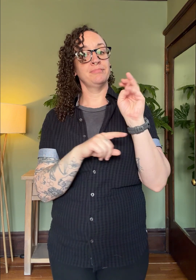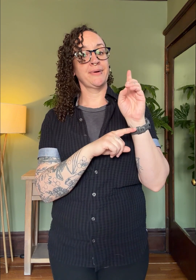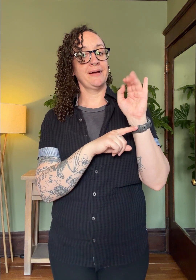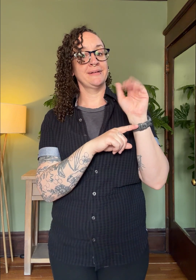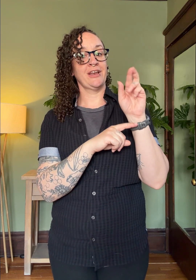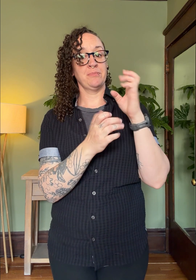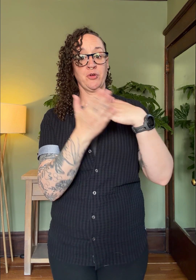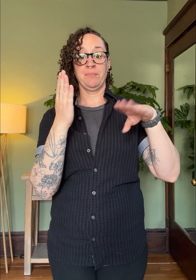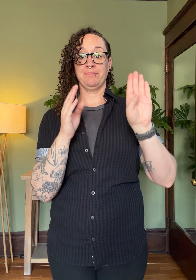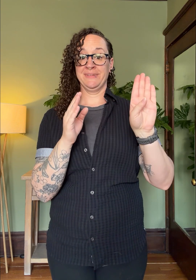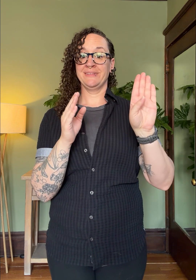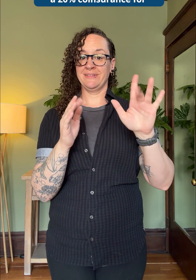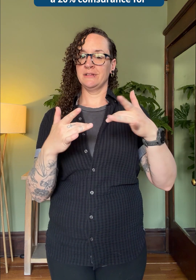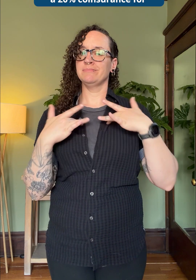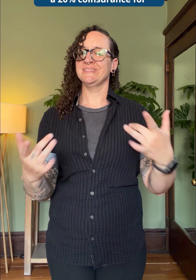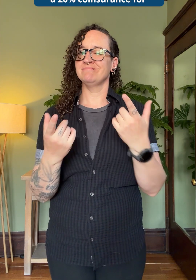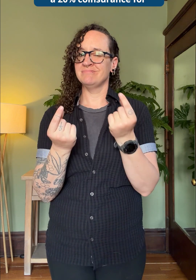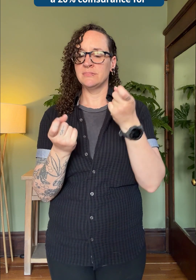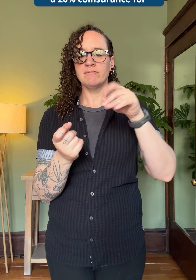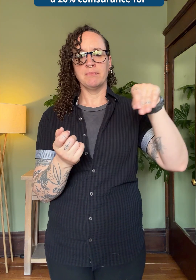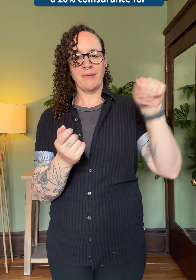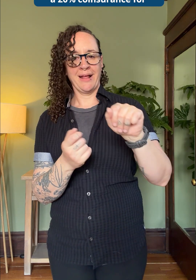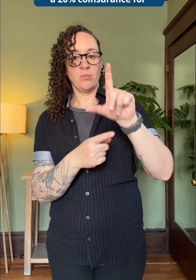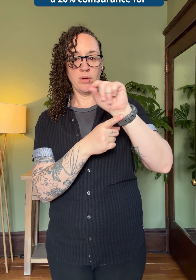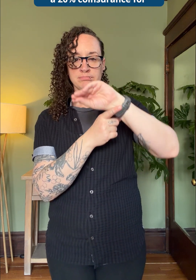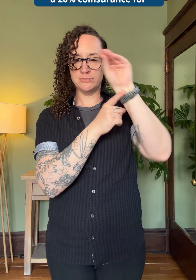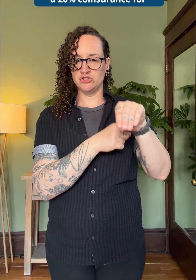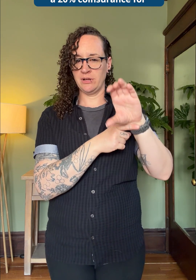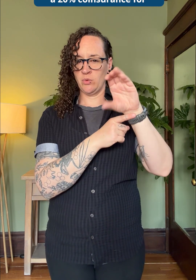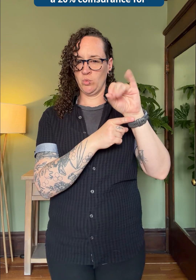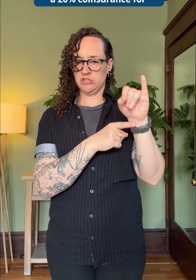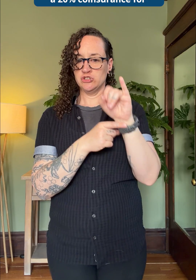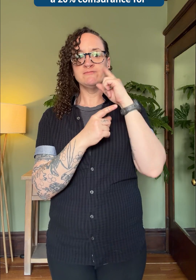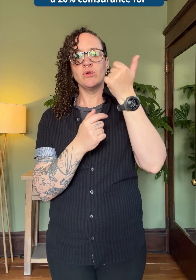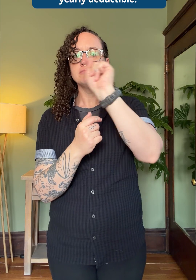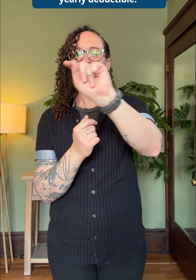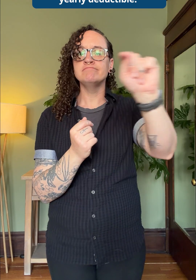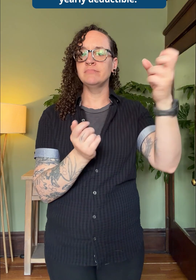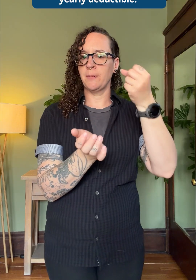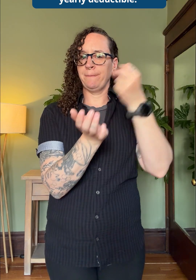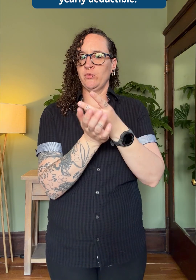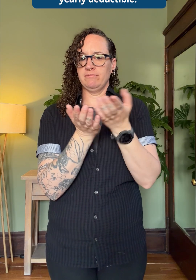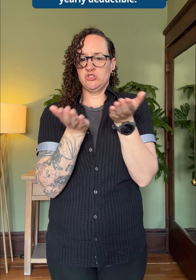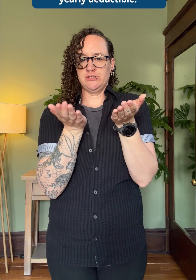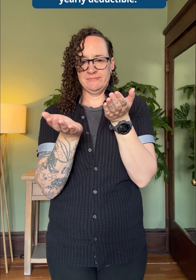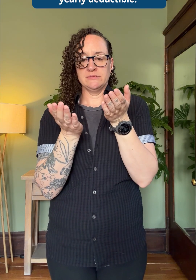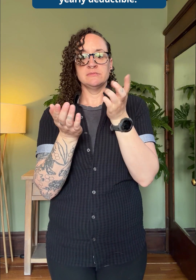Under Medicare Part B, you will usually have to pay 20% coinsurance for approved